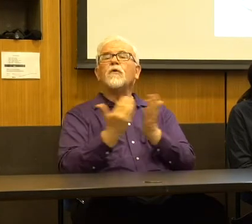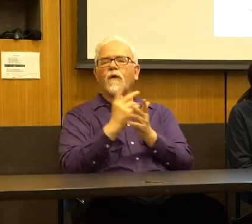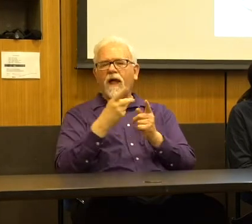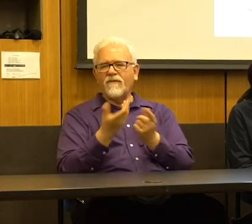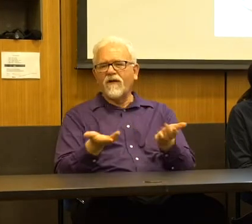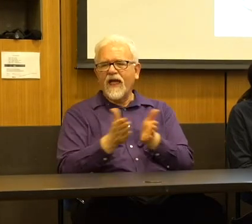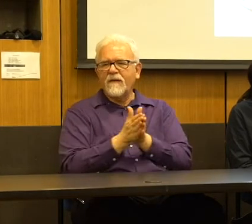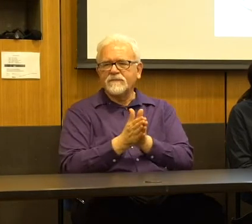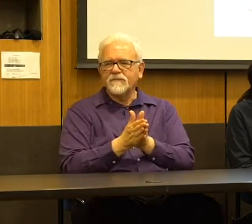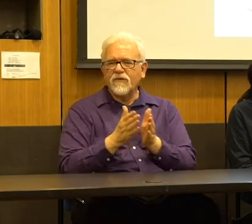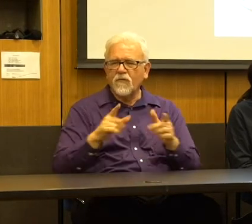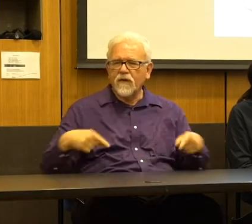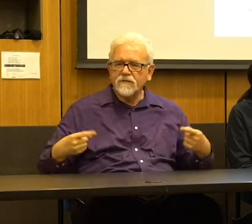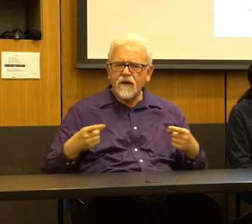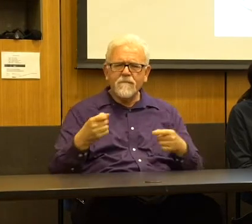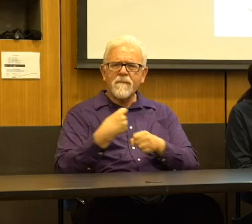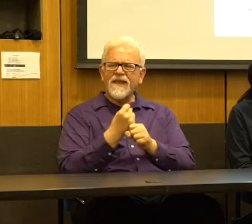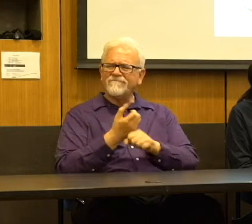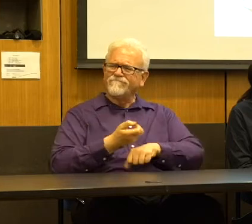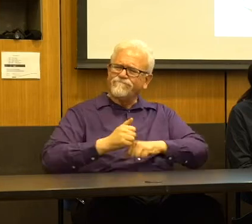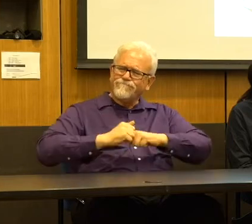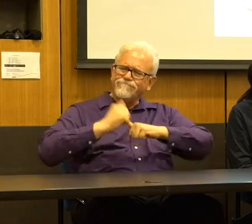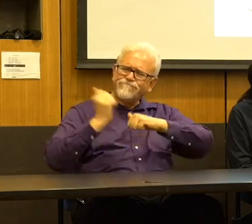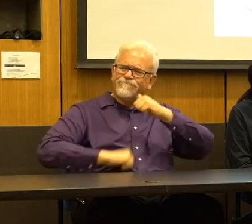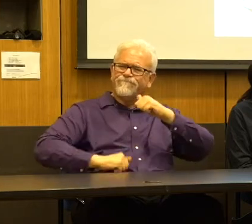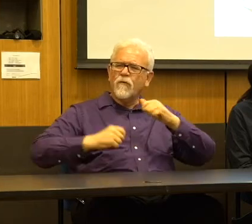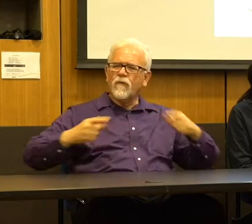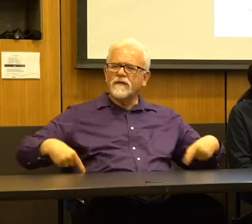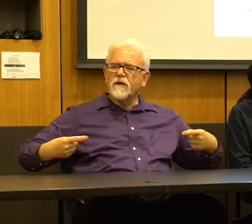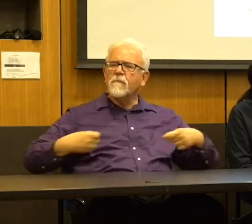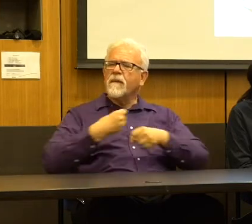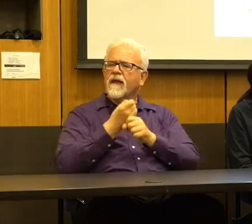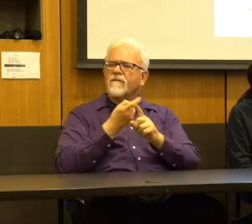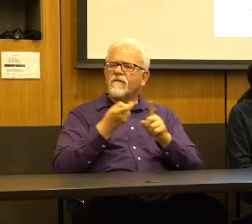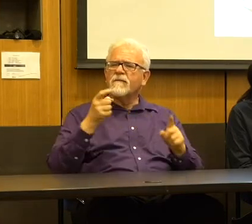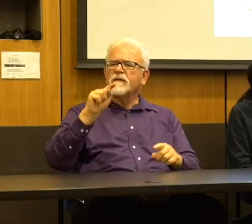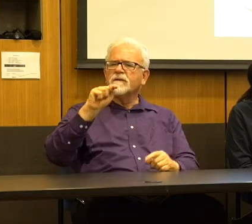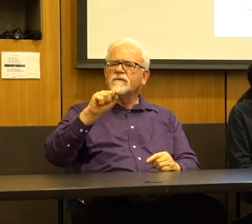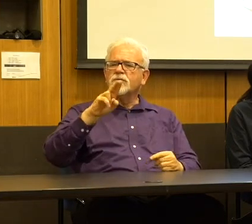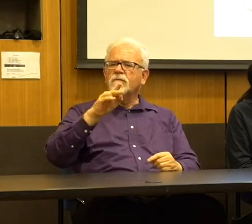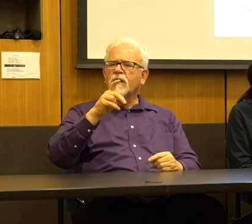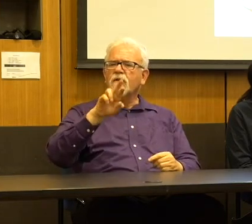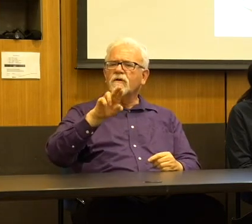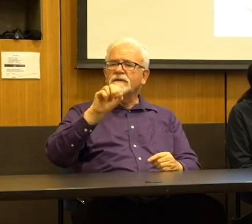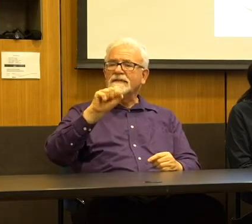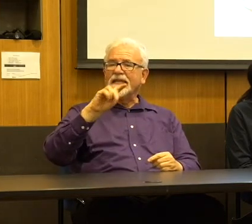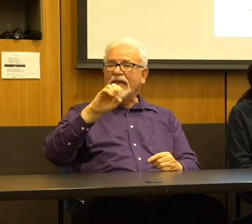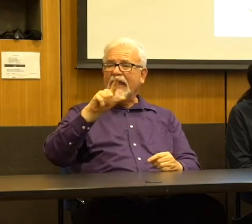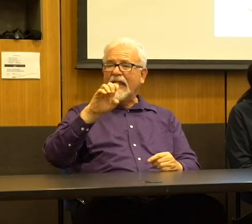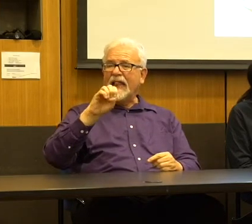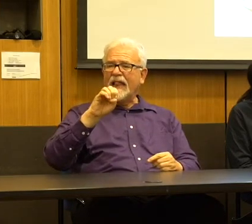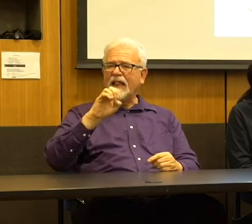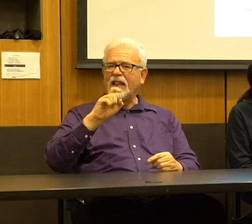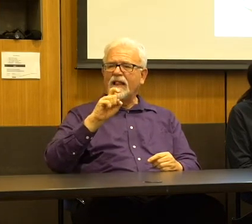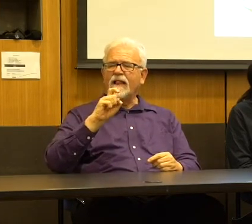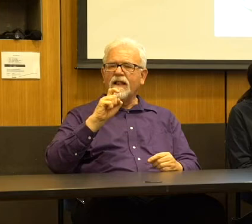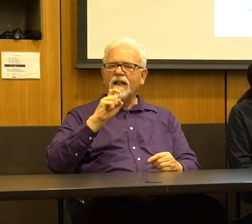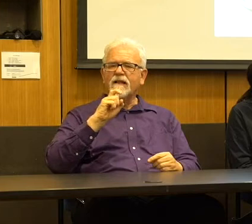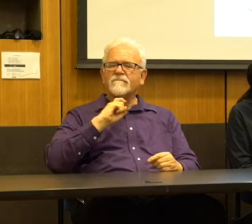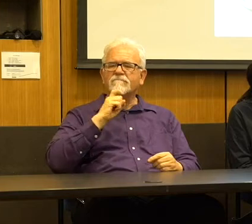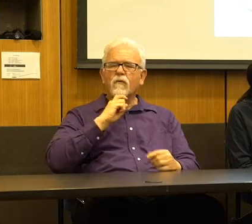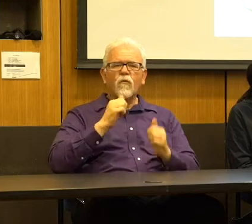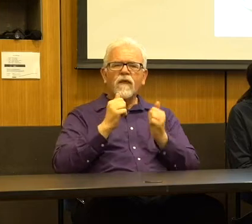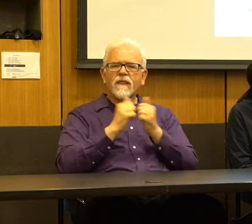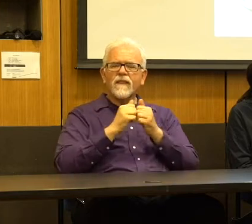created this really sturdy wheelchair, which was made out of tubular steel and it had welded joints. And it could also be